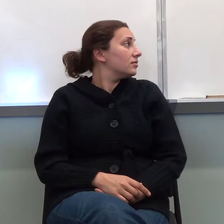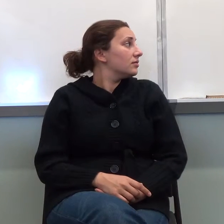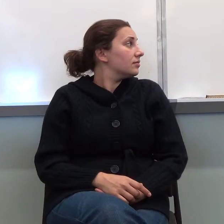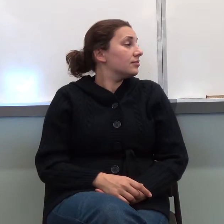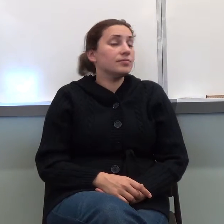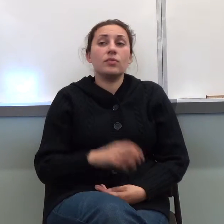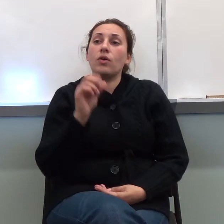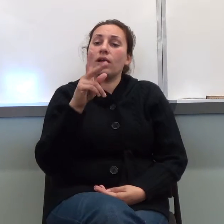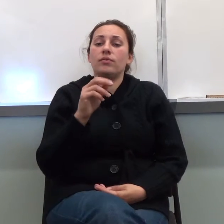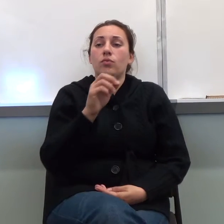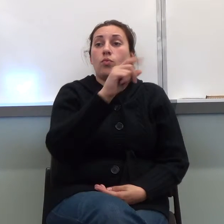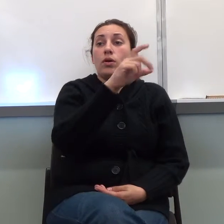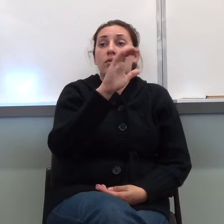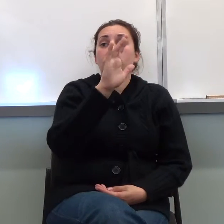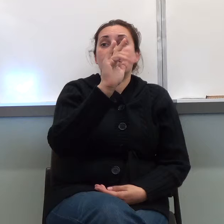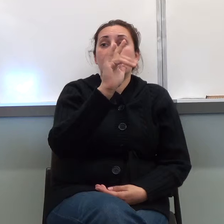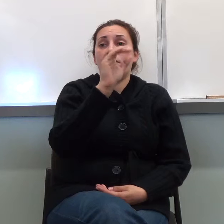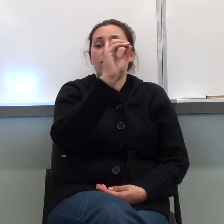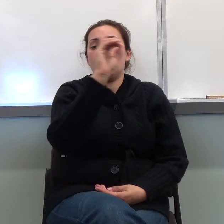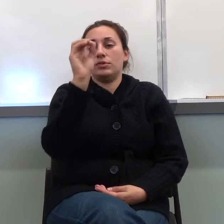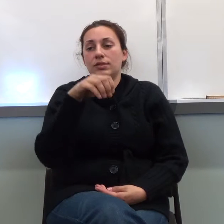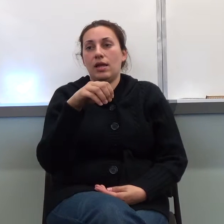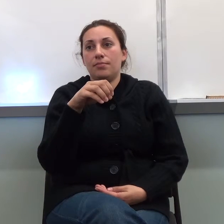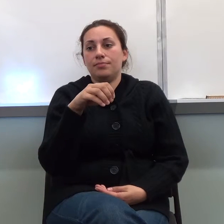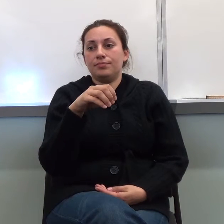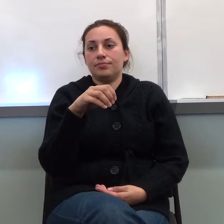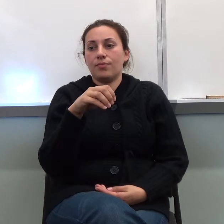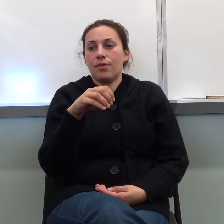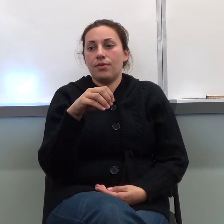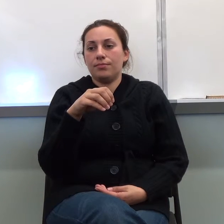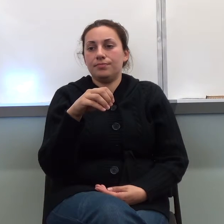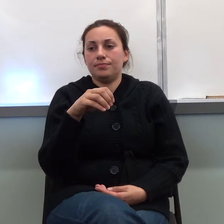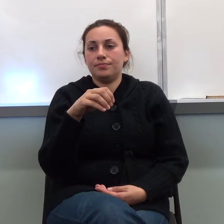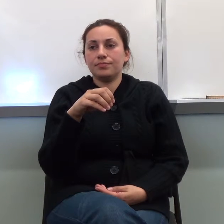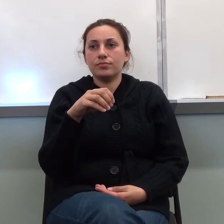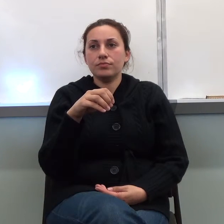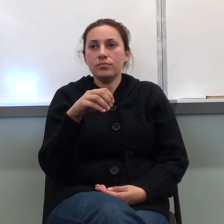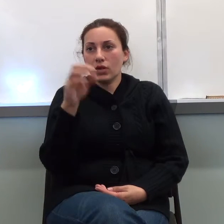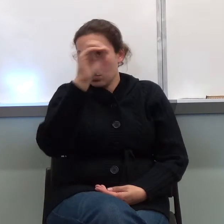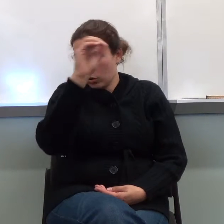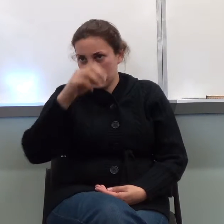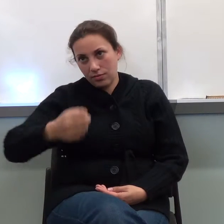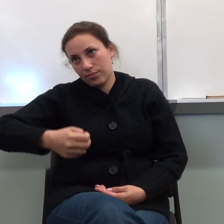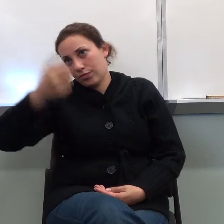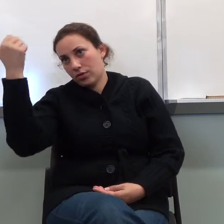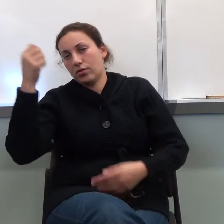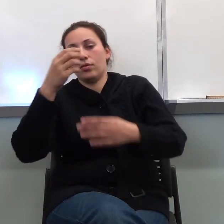right, 125%. Again, dropping the percent sign, divide by 100.